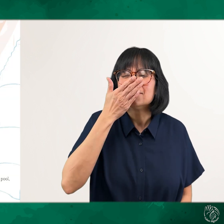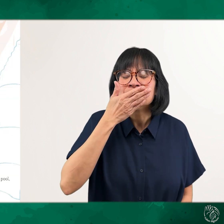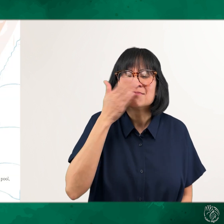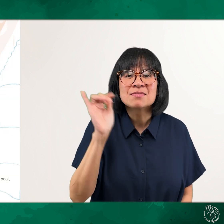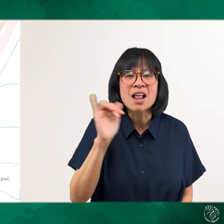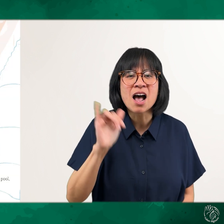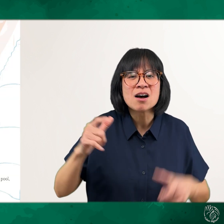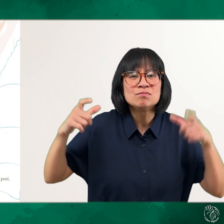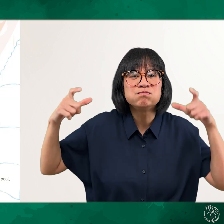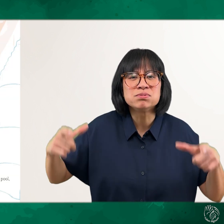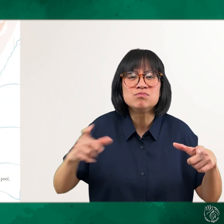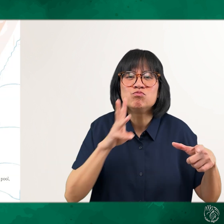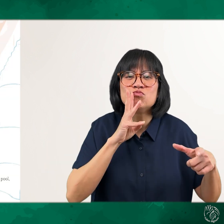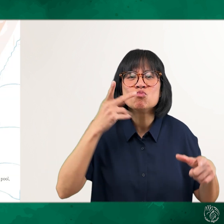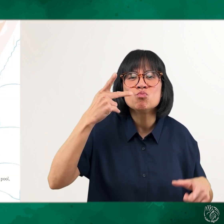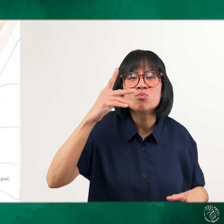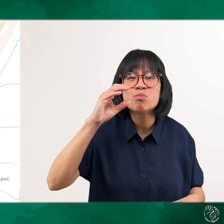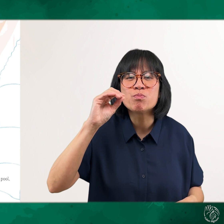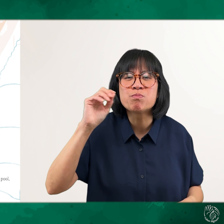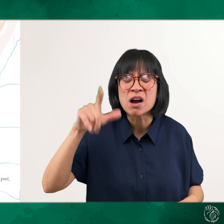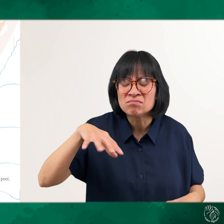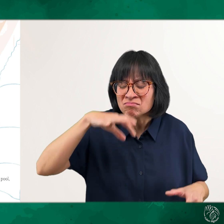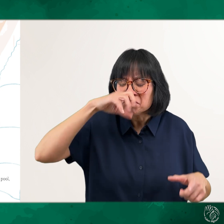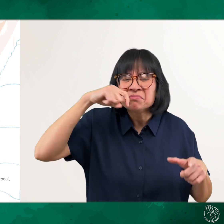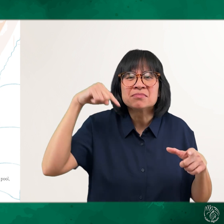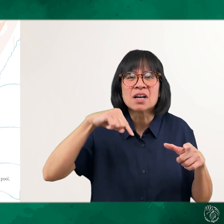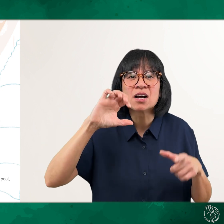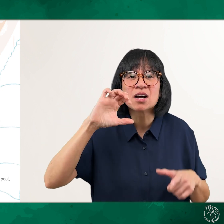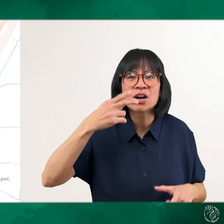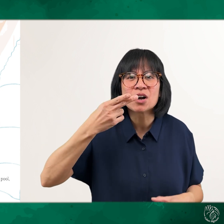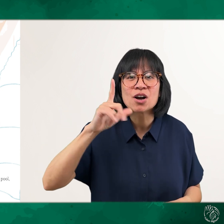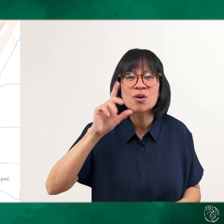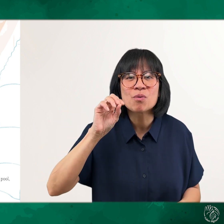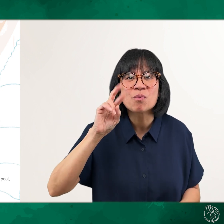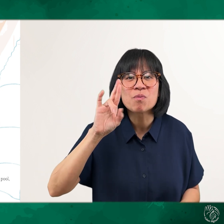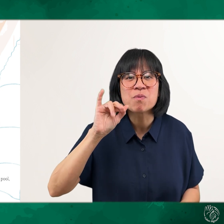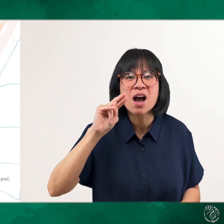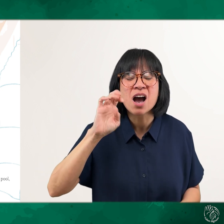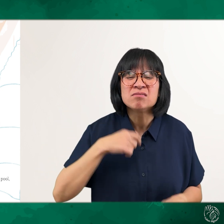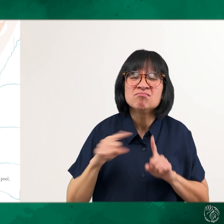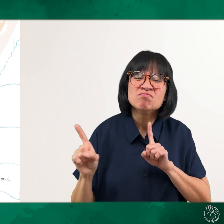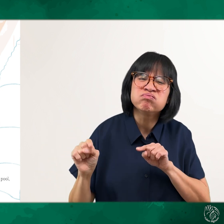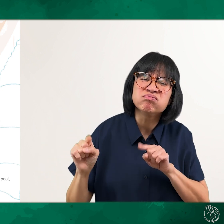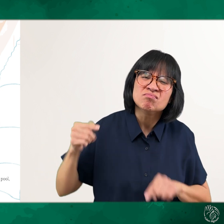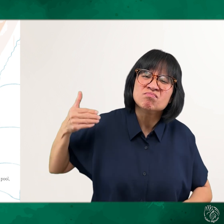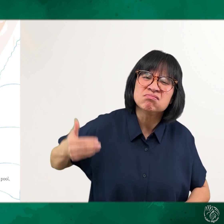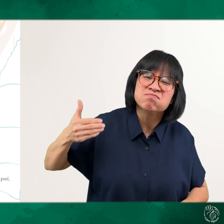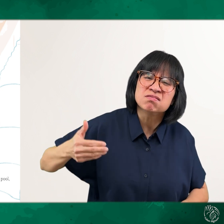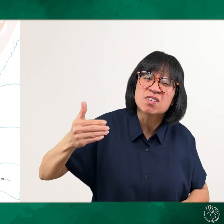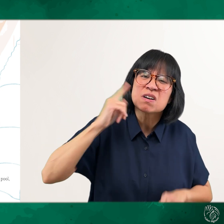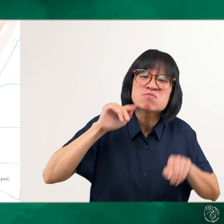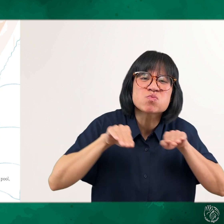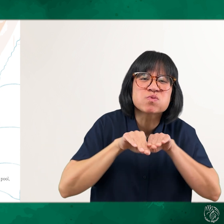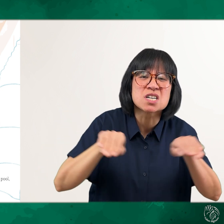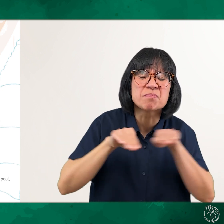It smells like chlorine from a million swimming lessons at the pool.